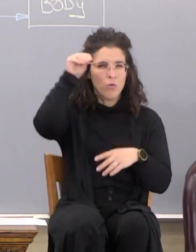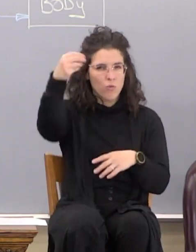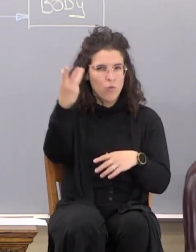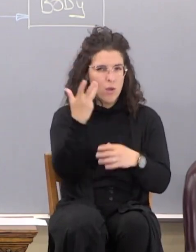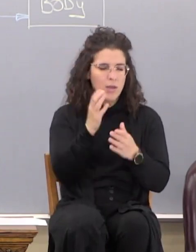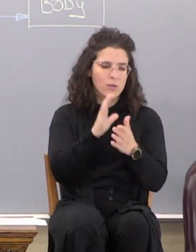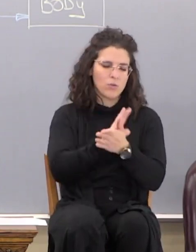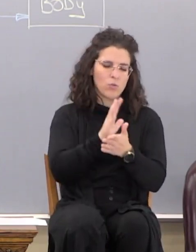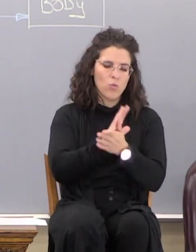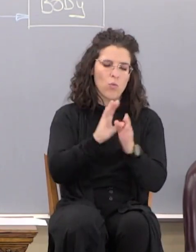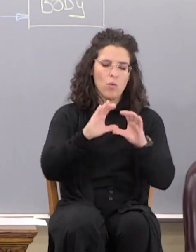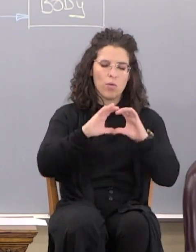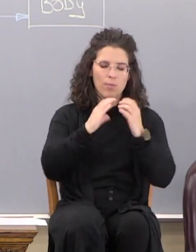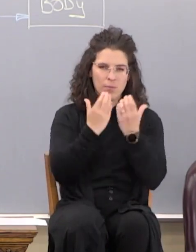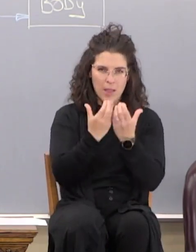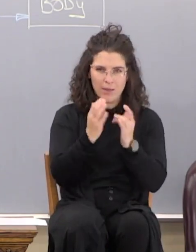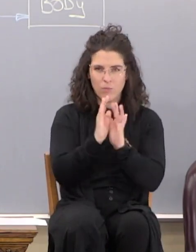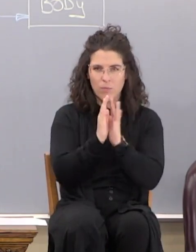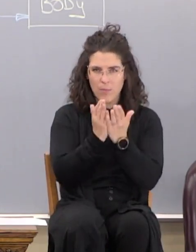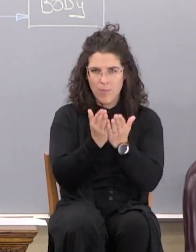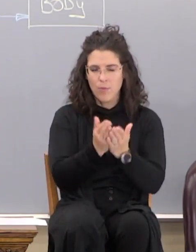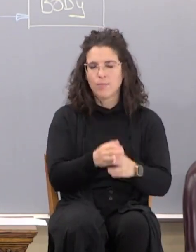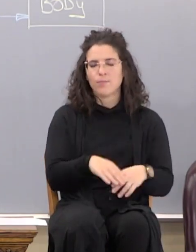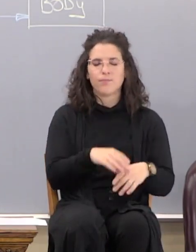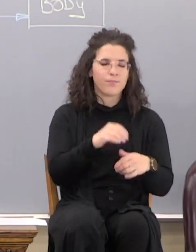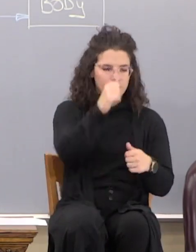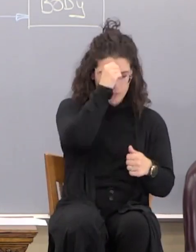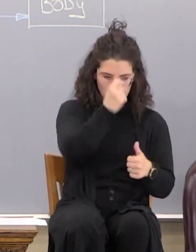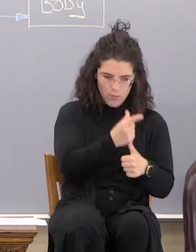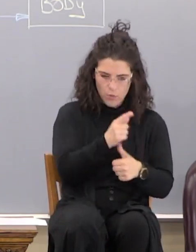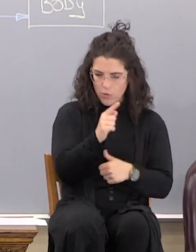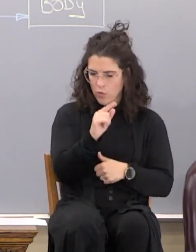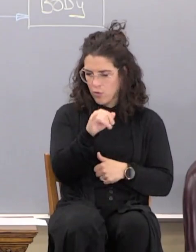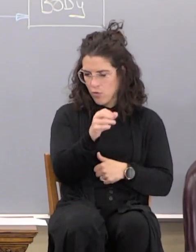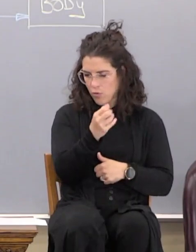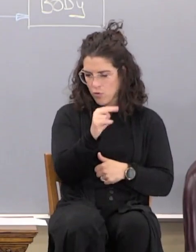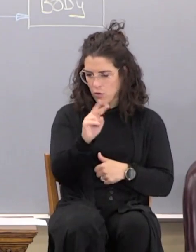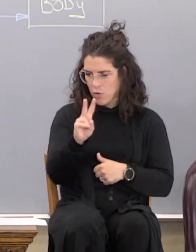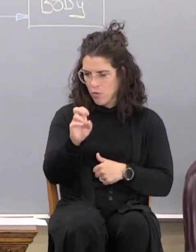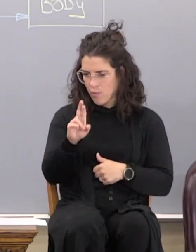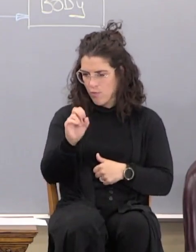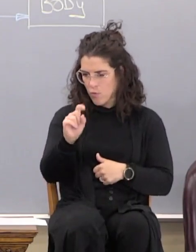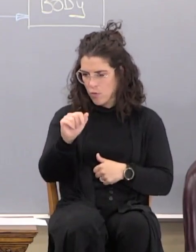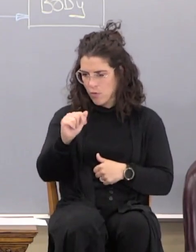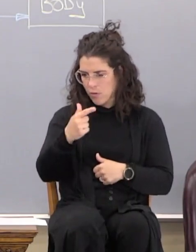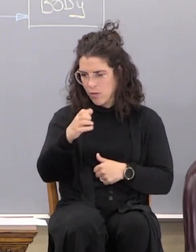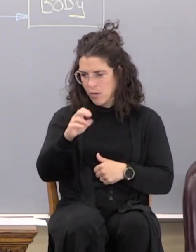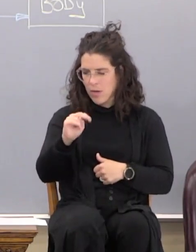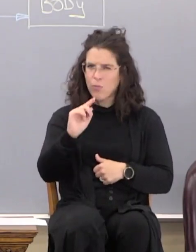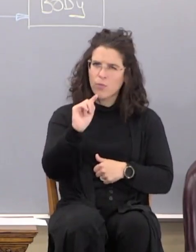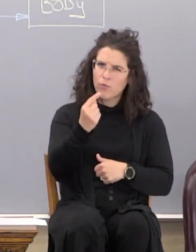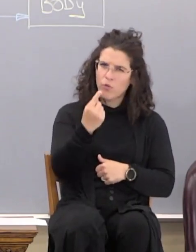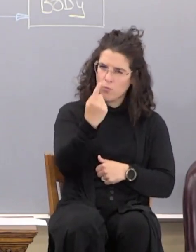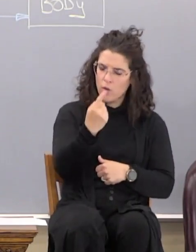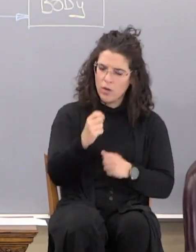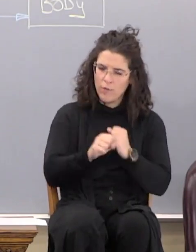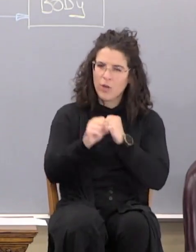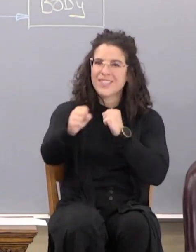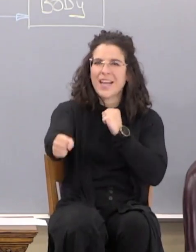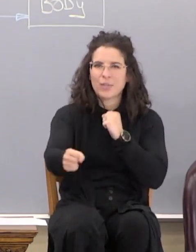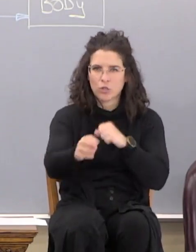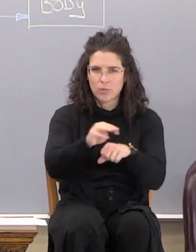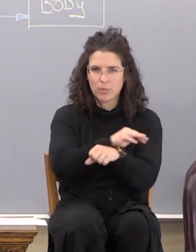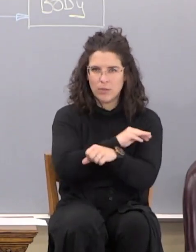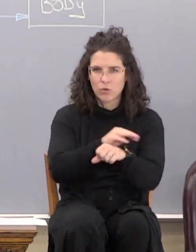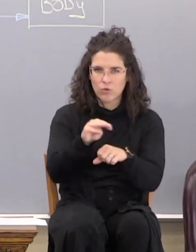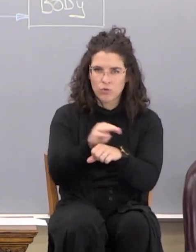he's one of the older brothers. And Brother John Verstegen, Saturday night, will be preaching. John was the first one of our extension